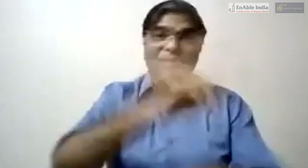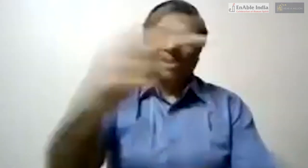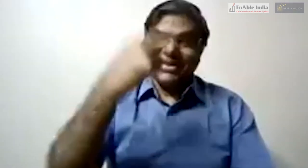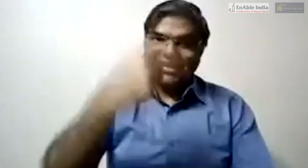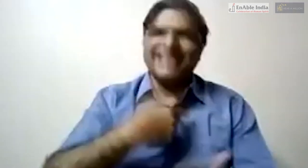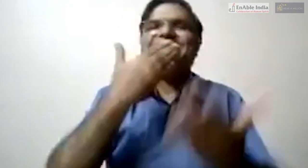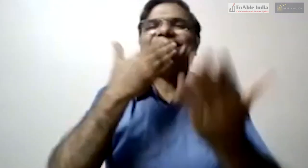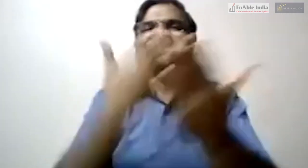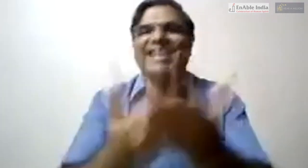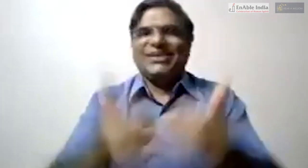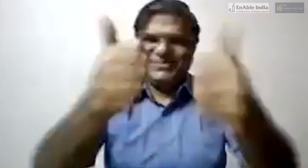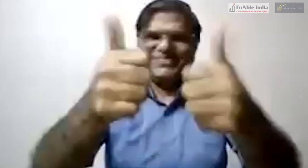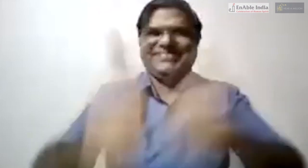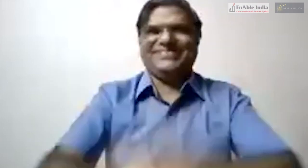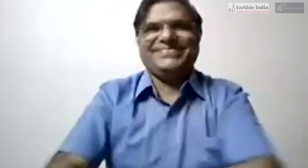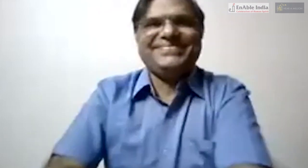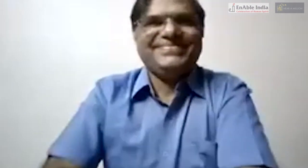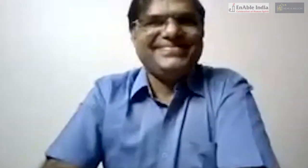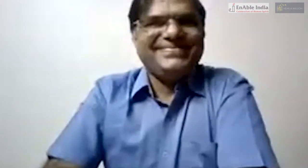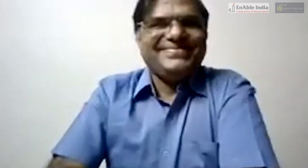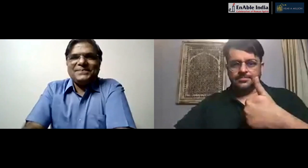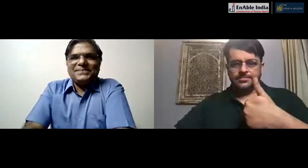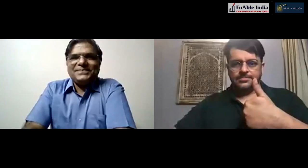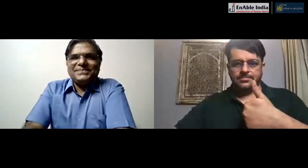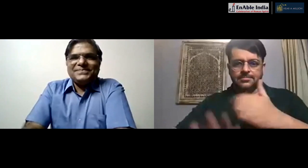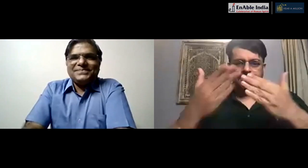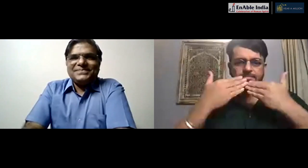it would be available. Thank you everyone for watching me.